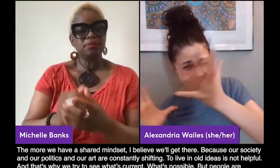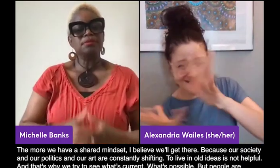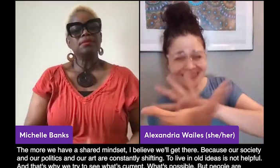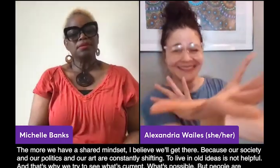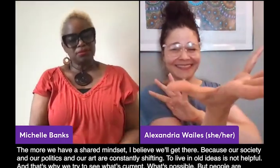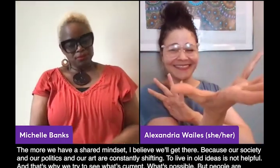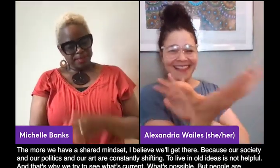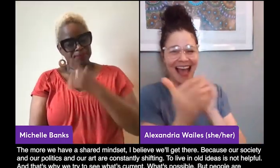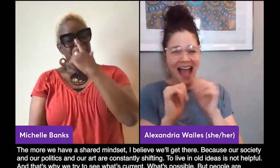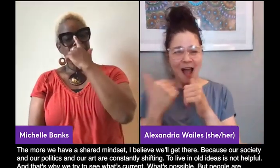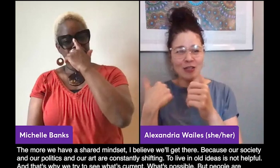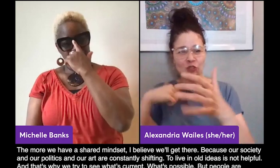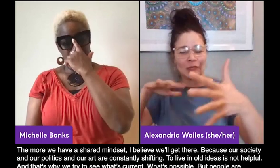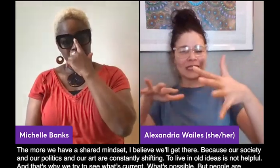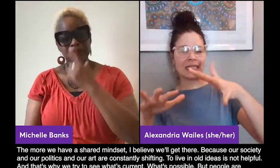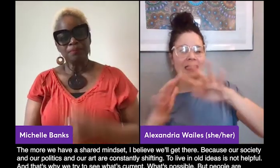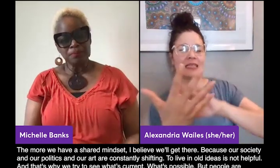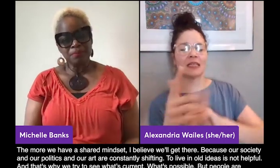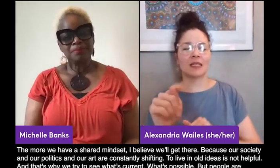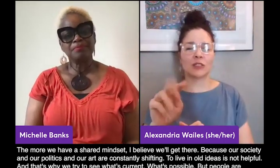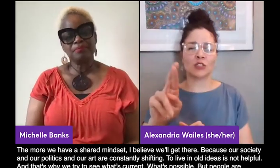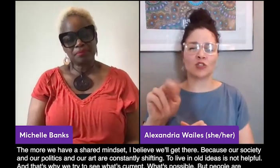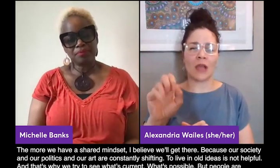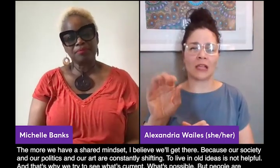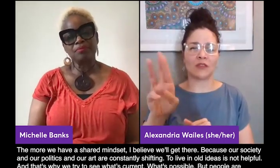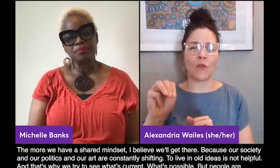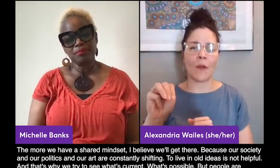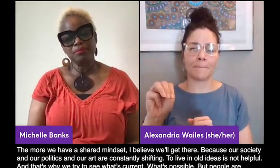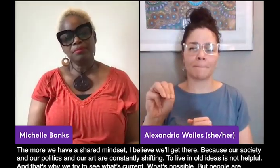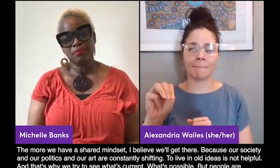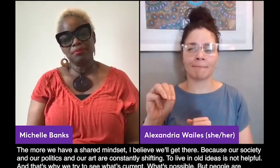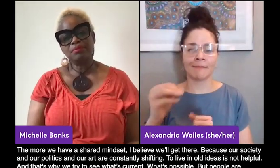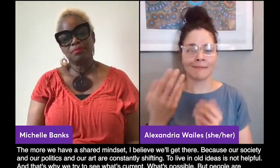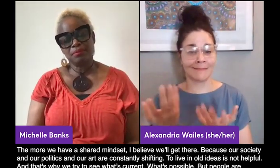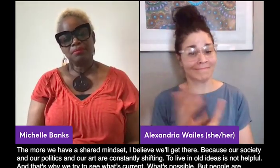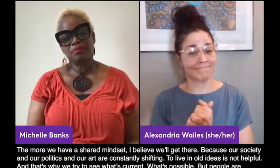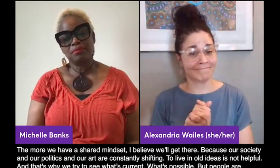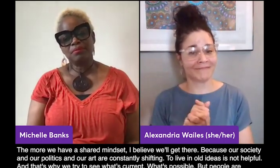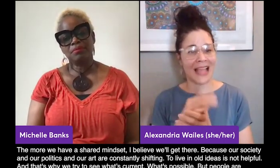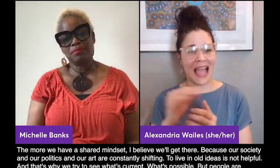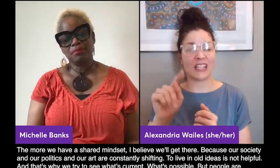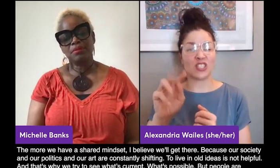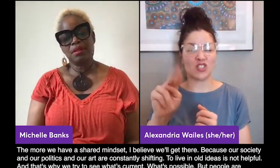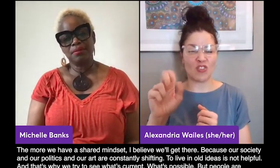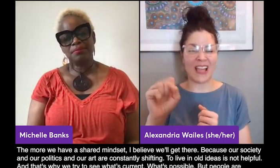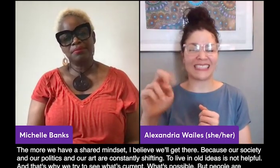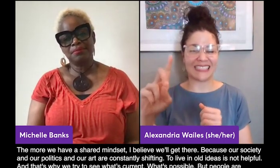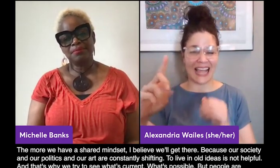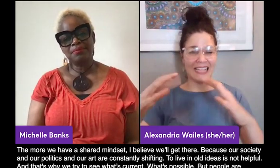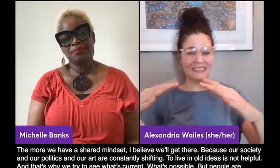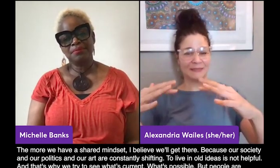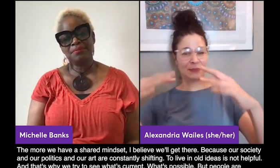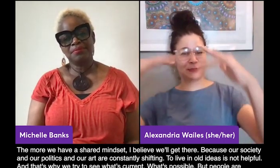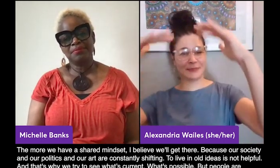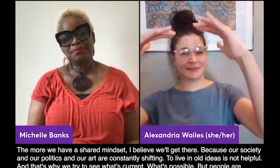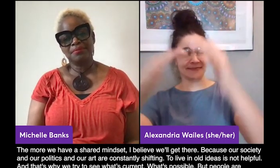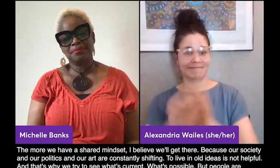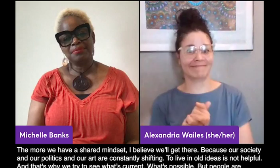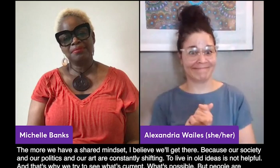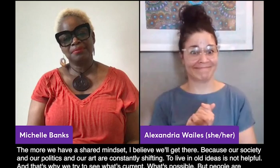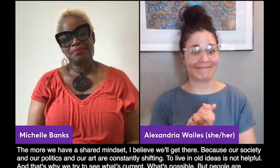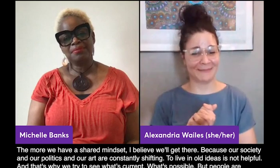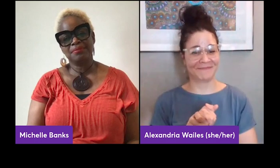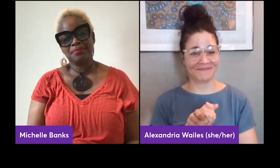to transform and transcend. We have to move forward. You said it